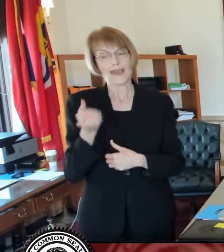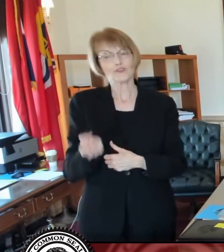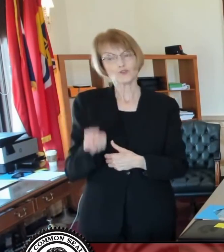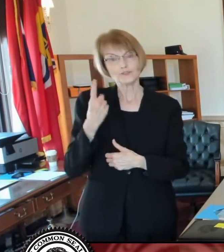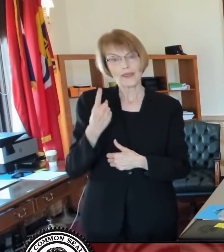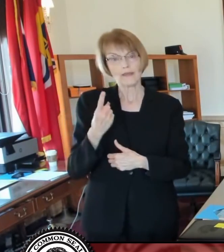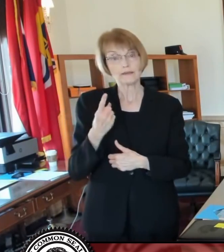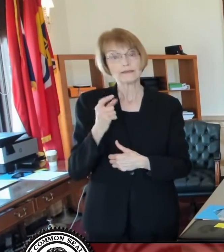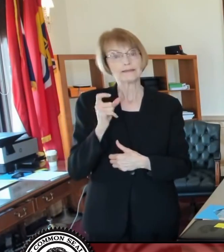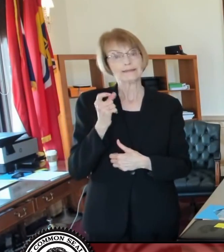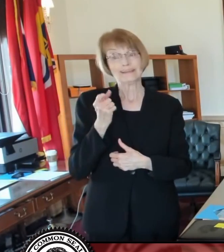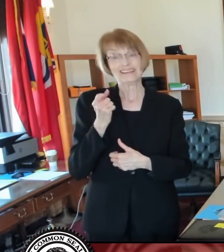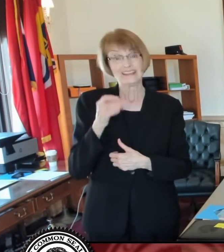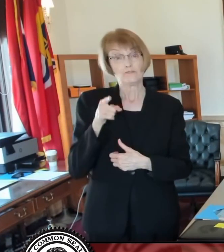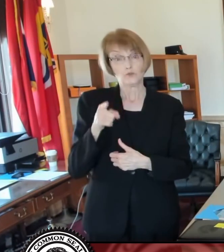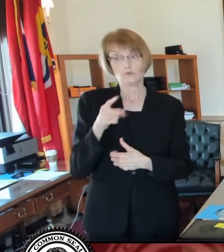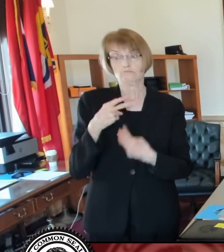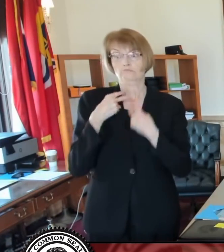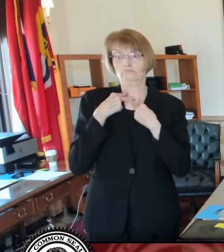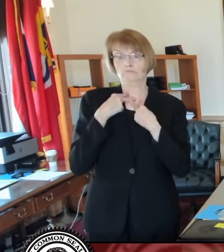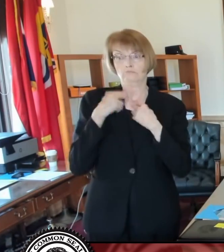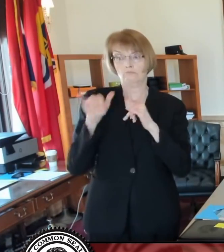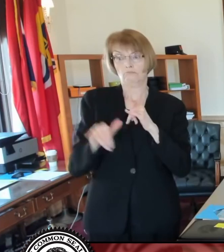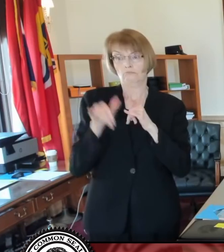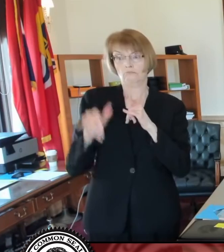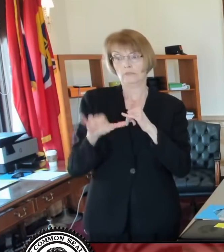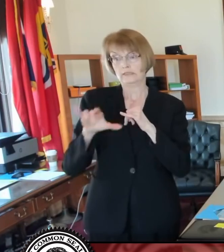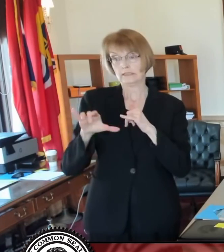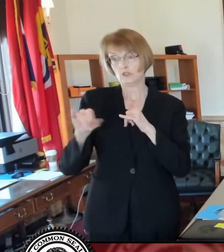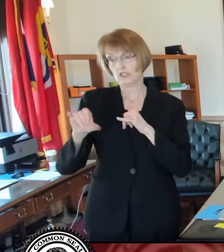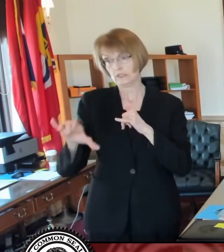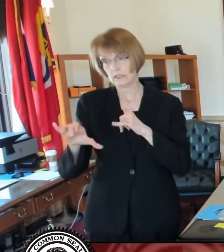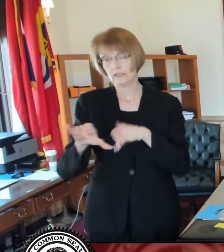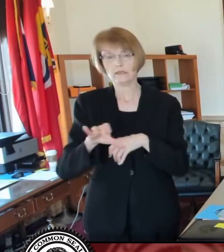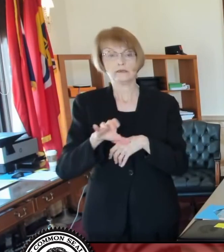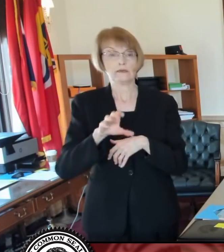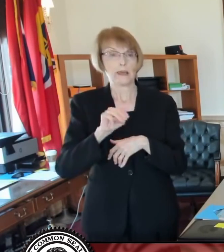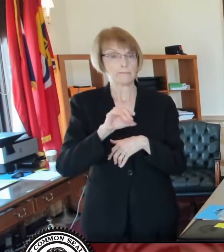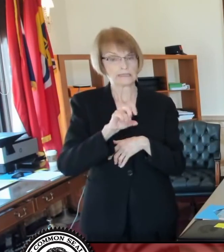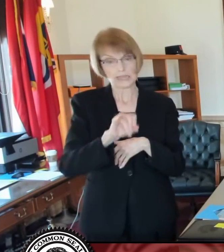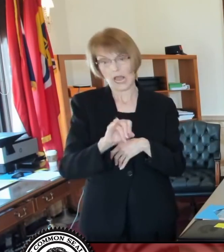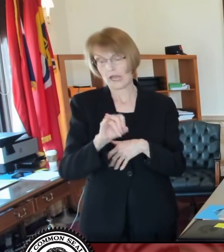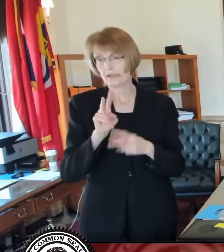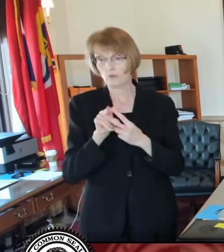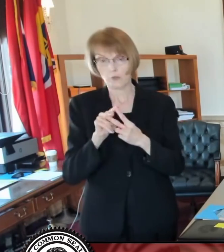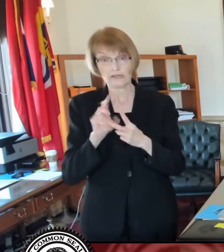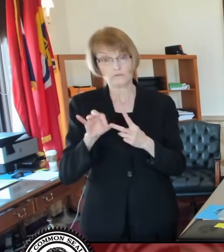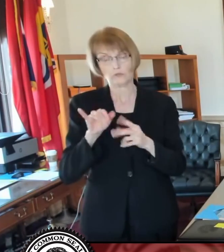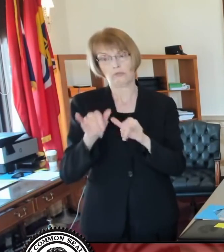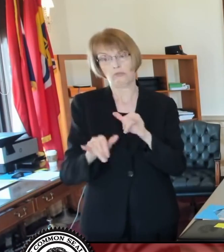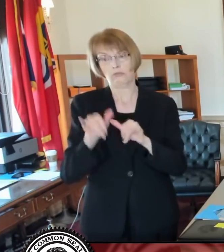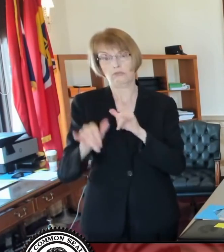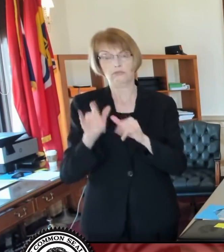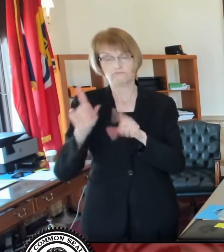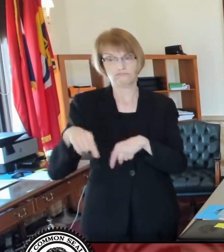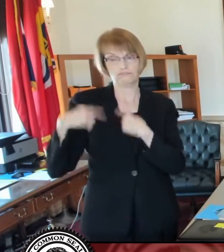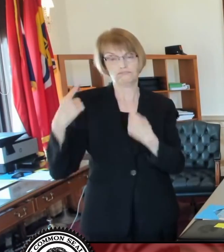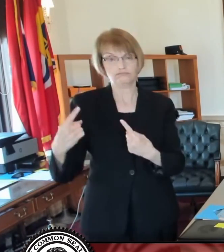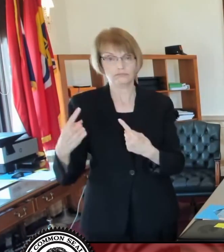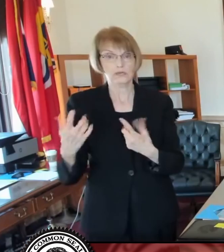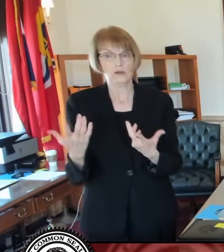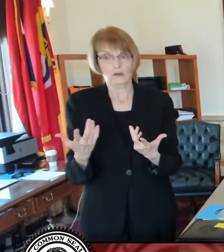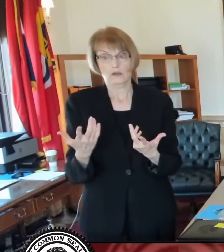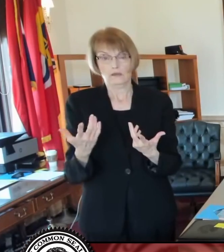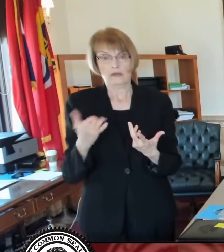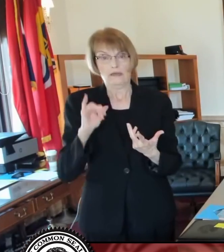at CJC for quite a while, or MSI for that matter, for quite a while, the uncertainty of that is certainly very